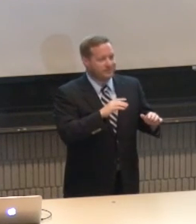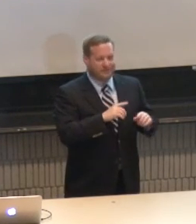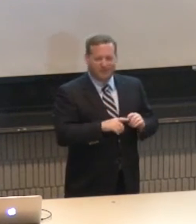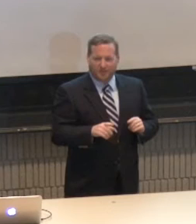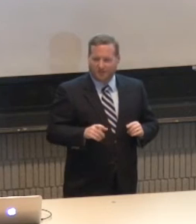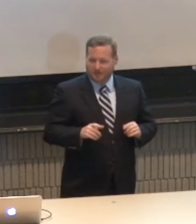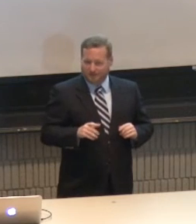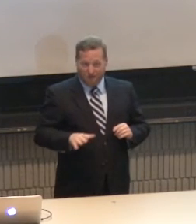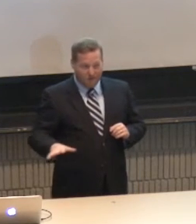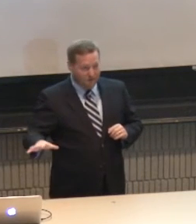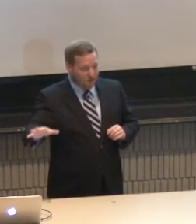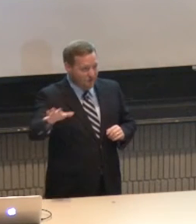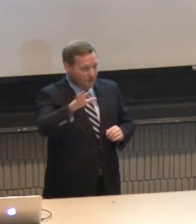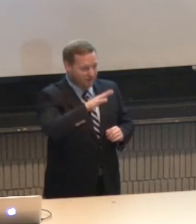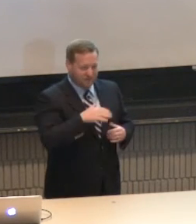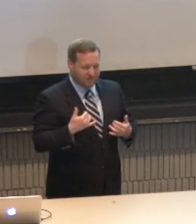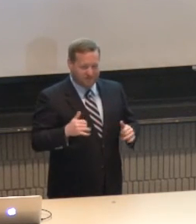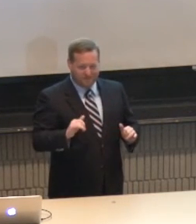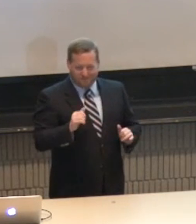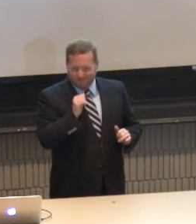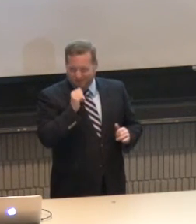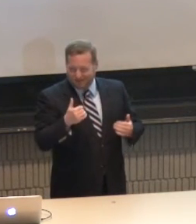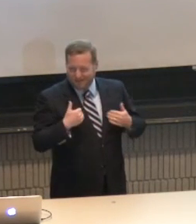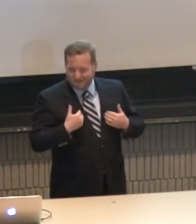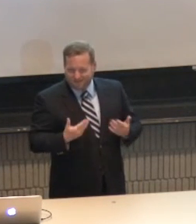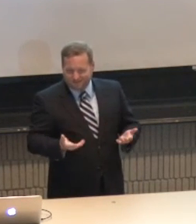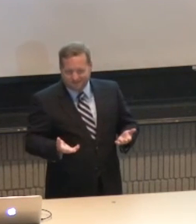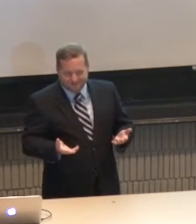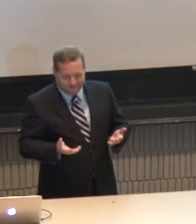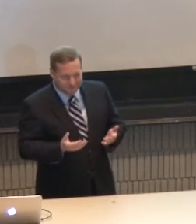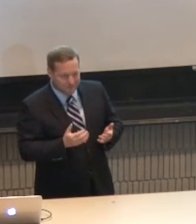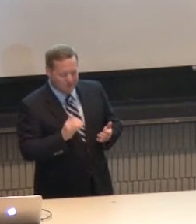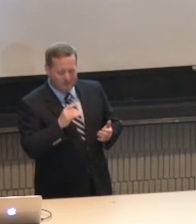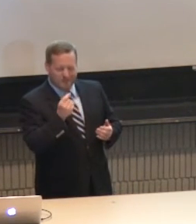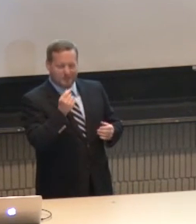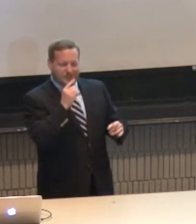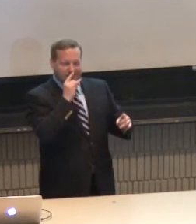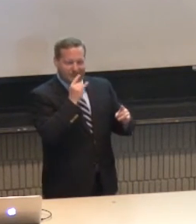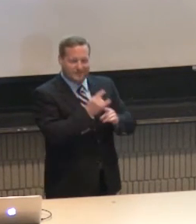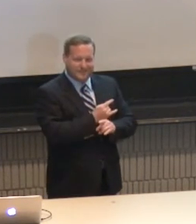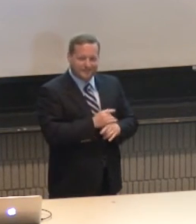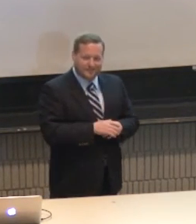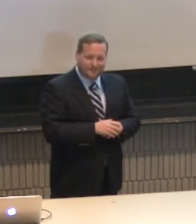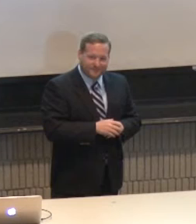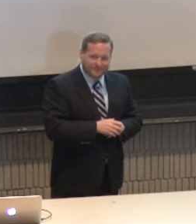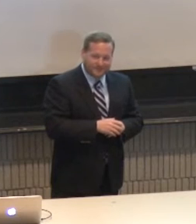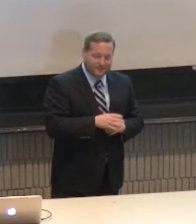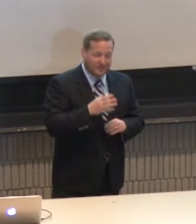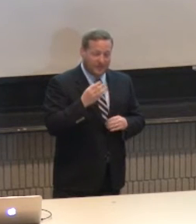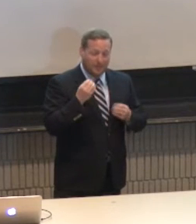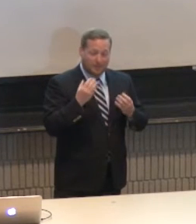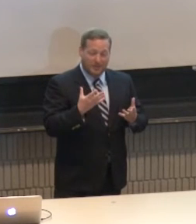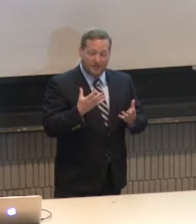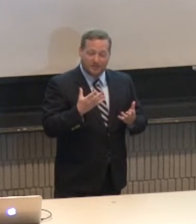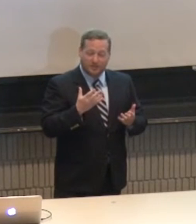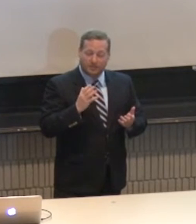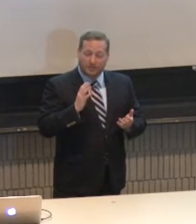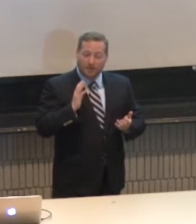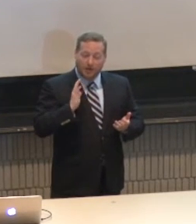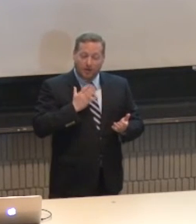schools are copying that idea, but it's not exactly de rigueur. It is not very common out there. And that's ironic